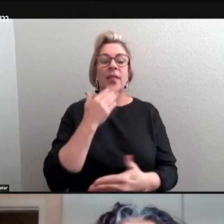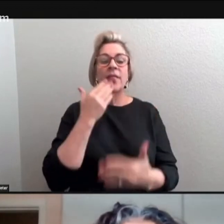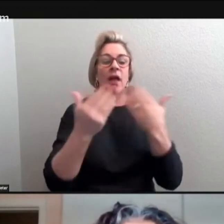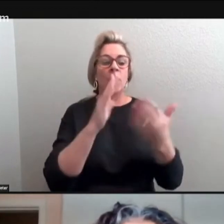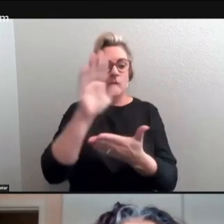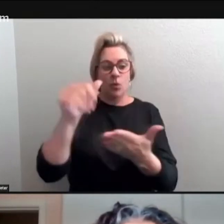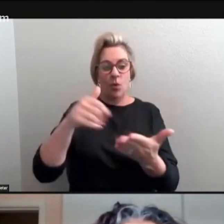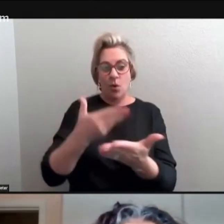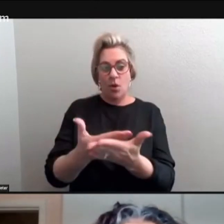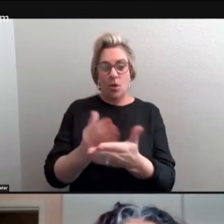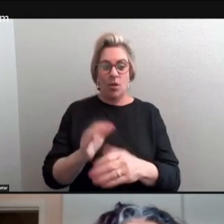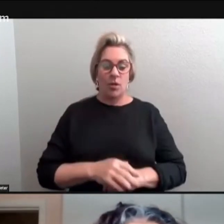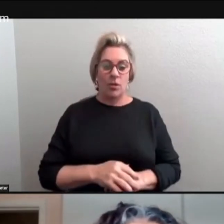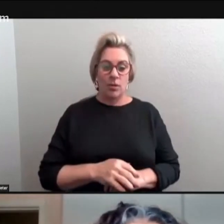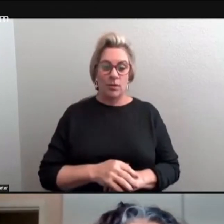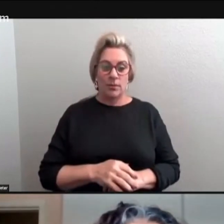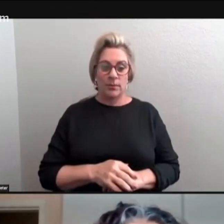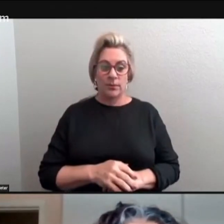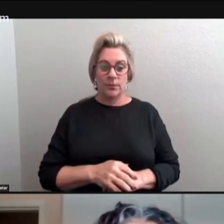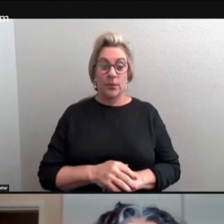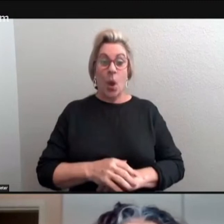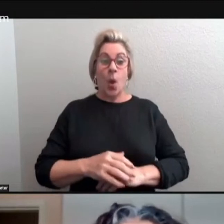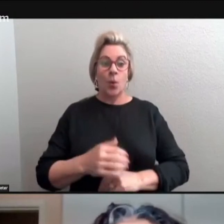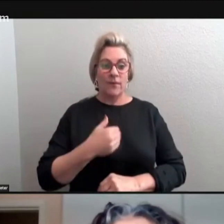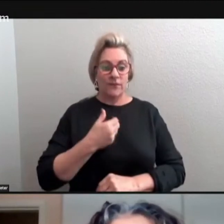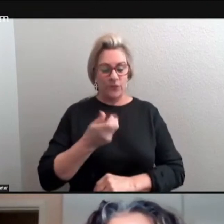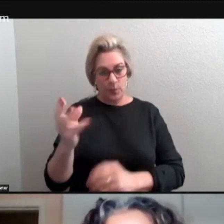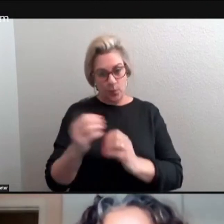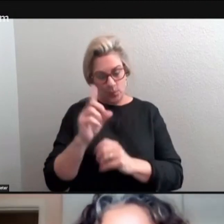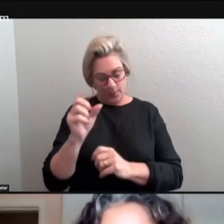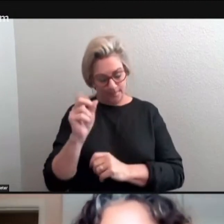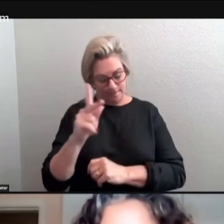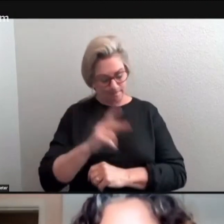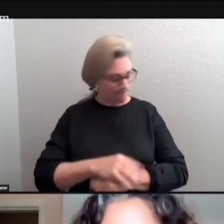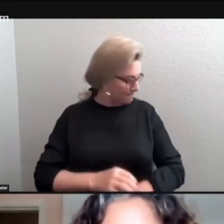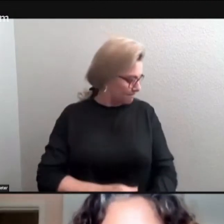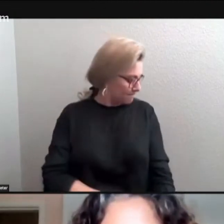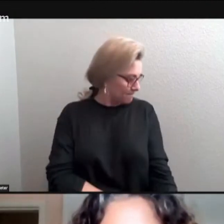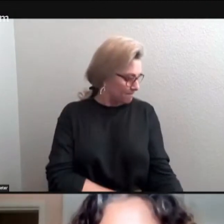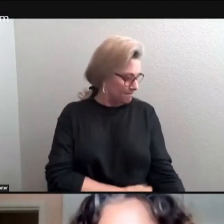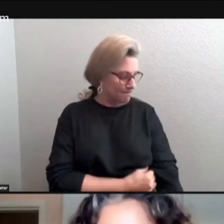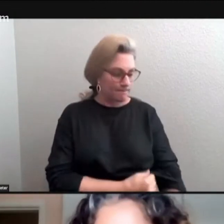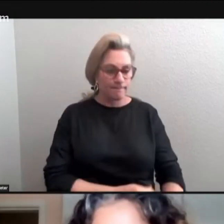you. We have a few more questions. We have a few more questions. Okay. Mm-hmm.